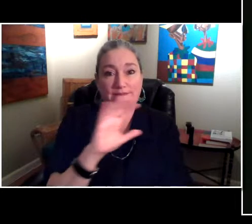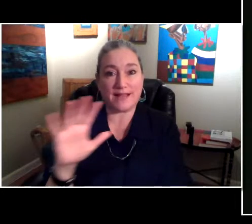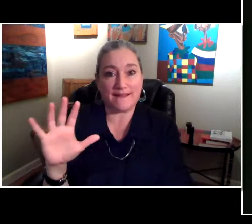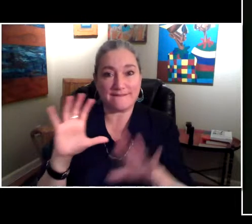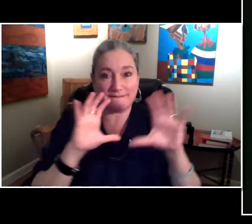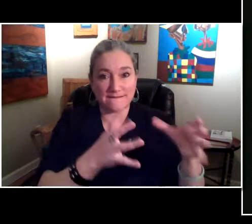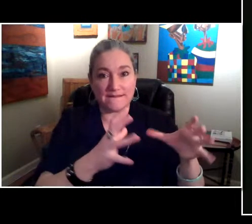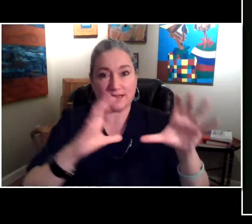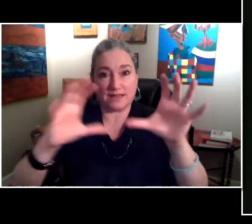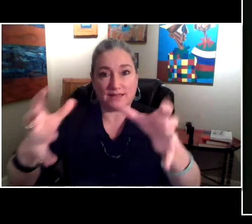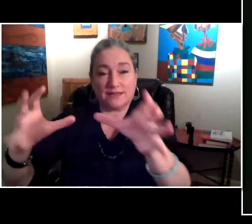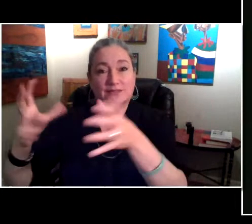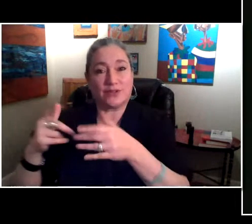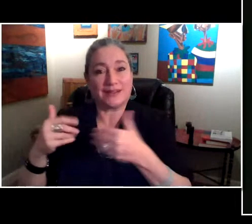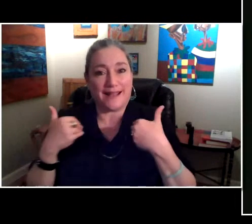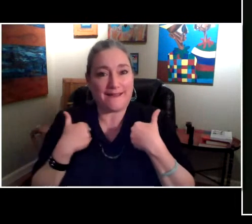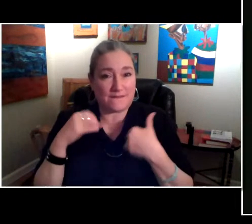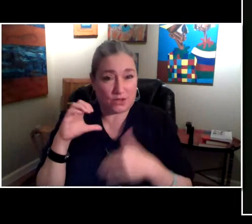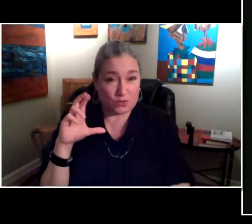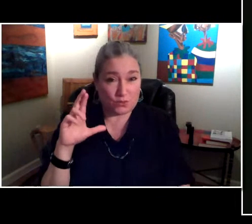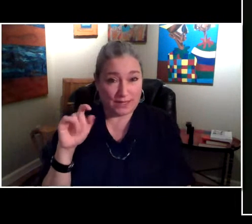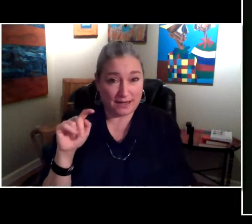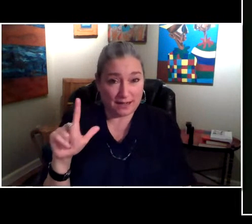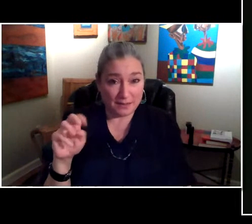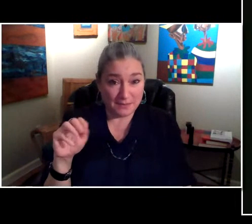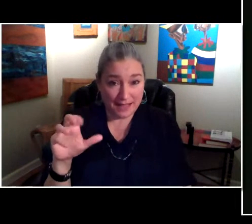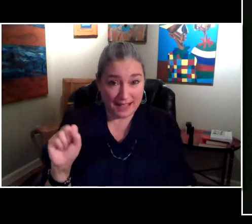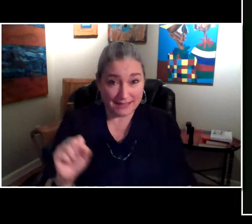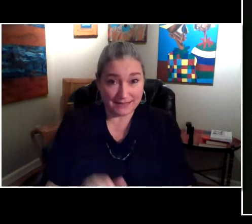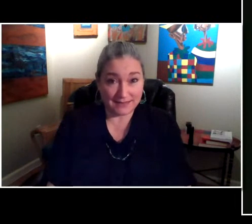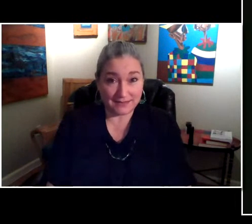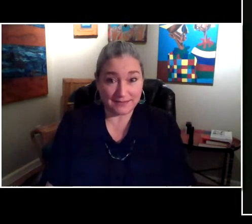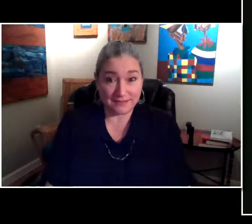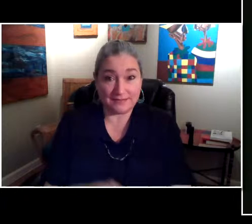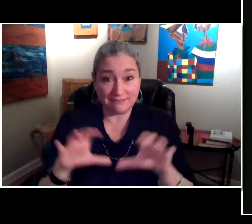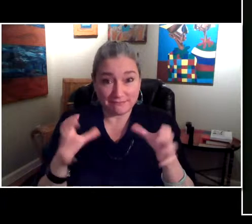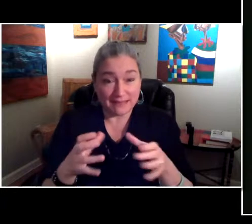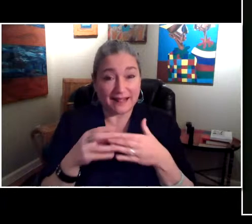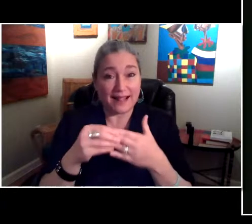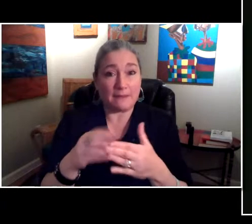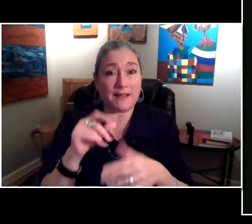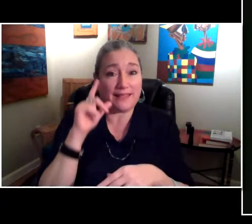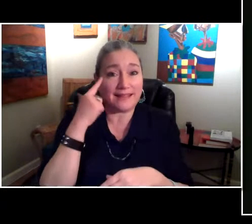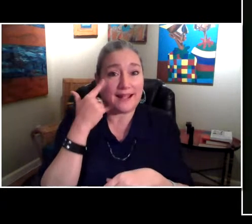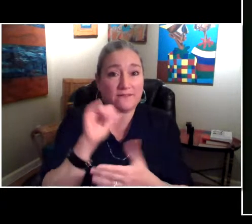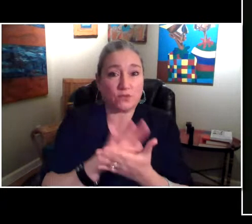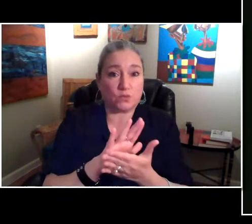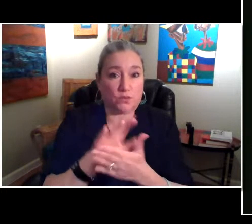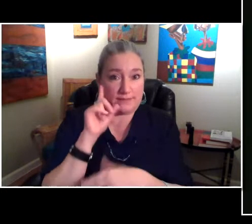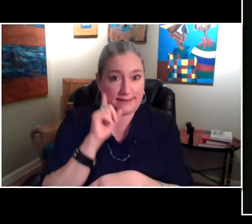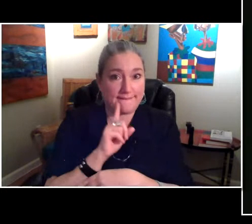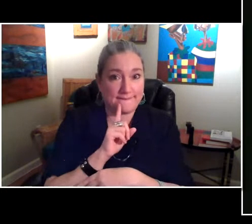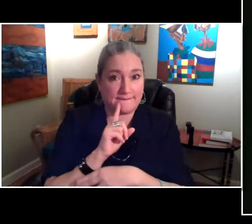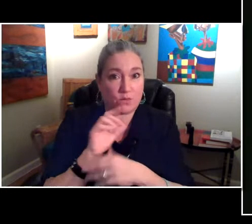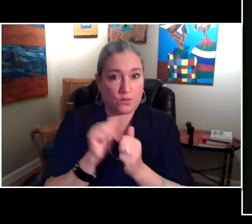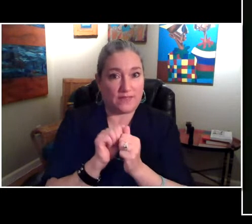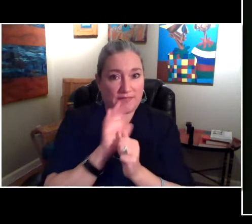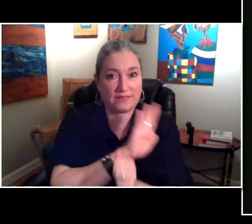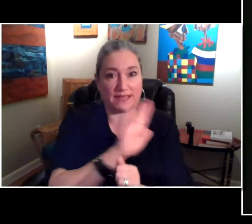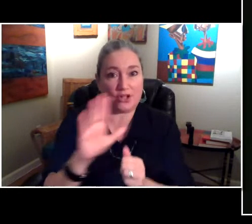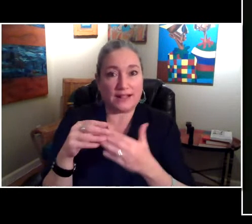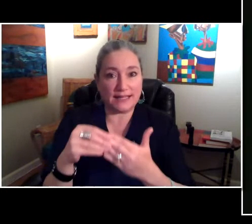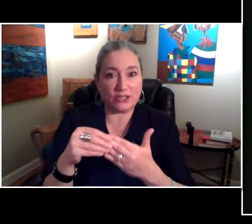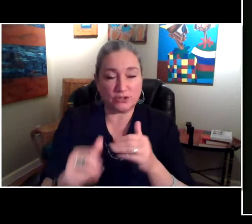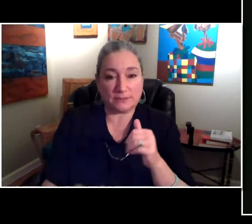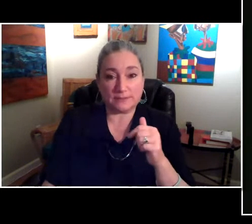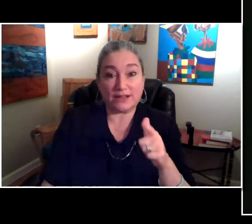regionalizing early childhood education programs for deaf children from 0 to 5. And again, confirming that we have